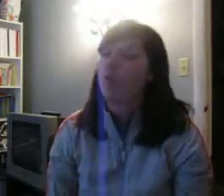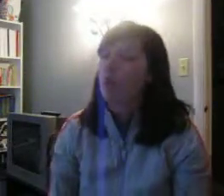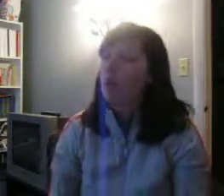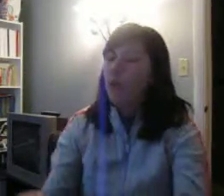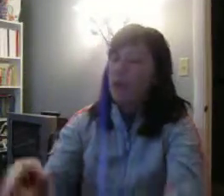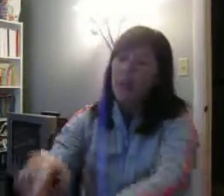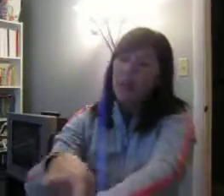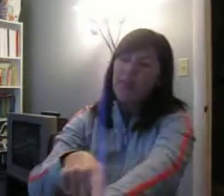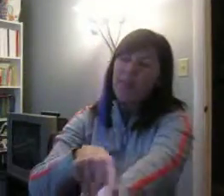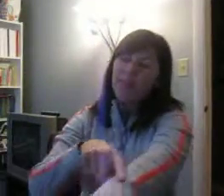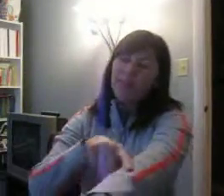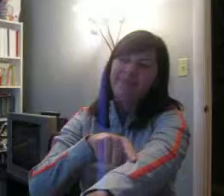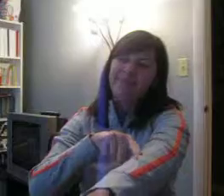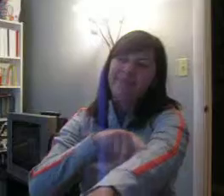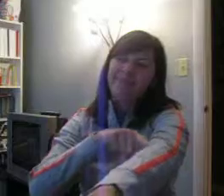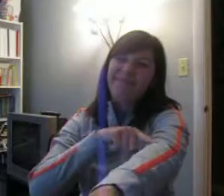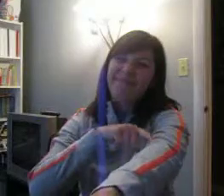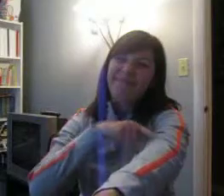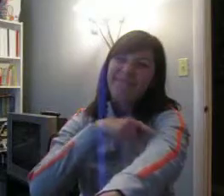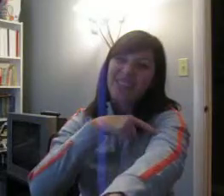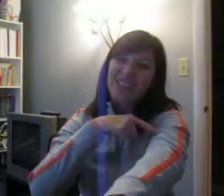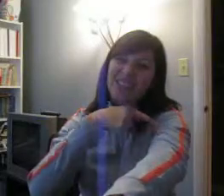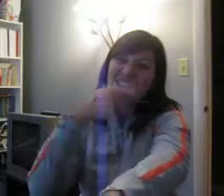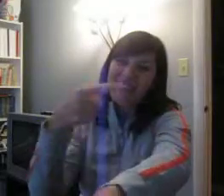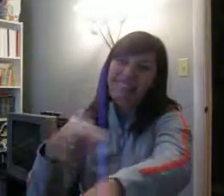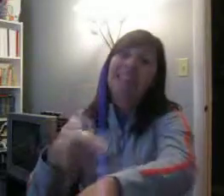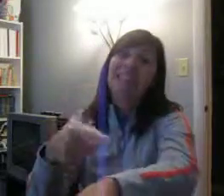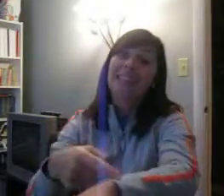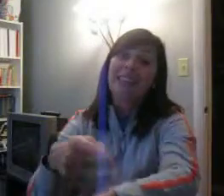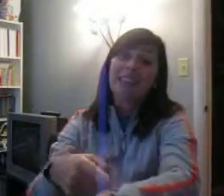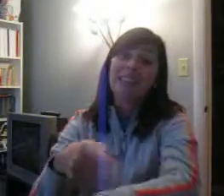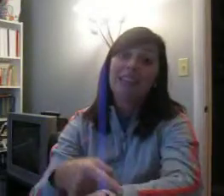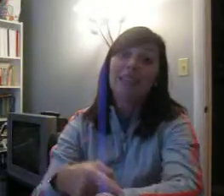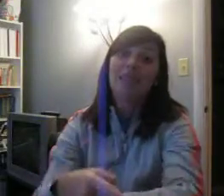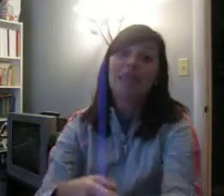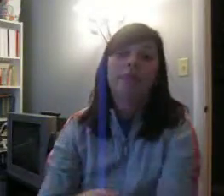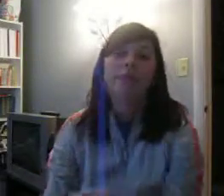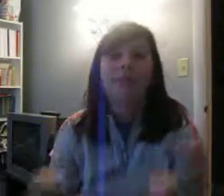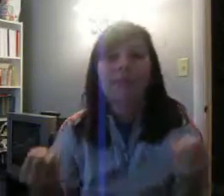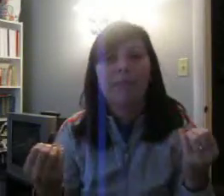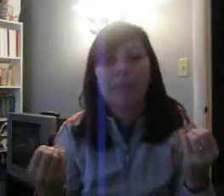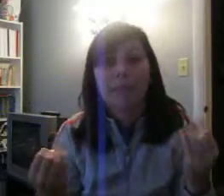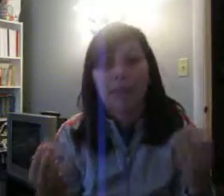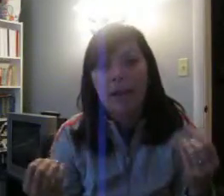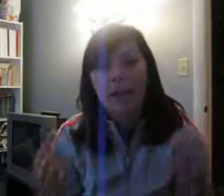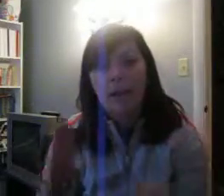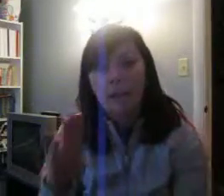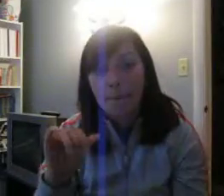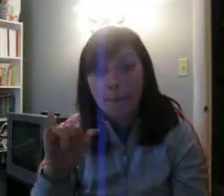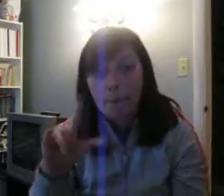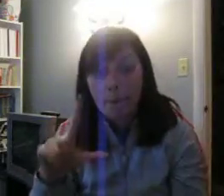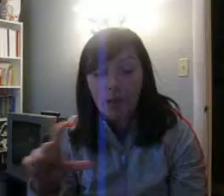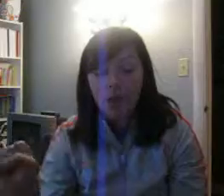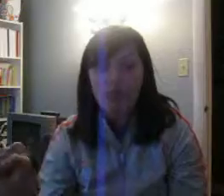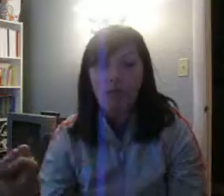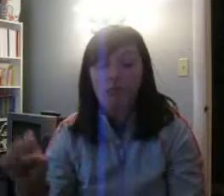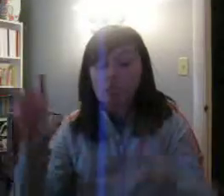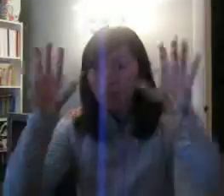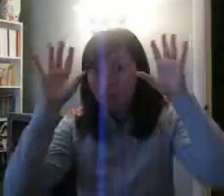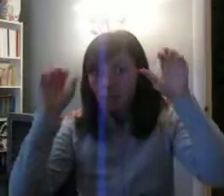bills waiting for the president to read, and he's always doing a ton of other things. So it does